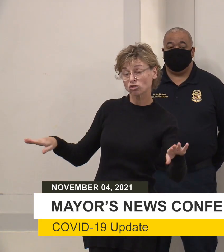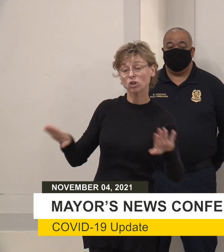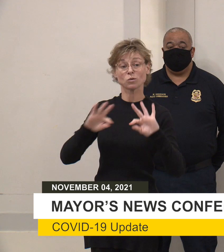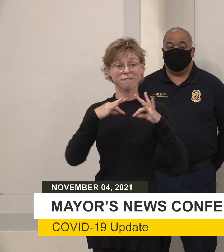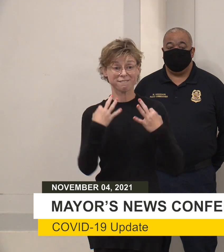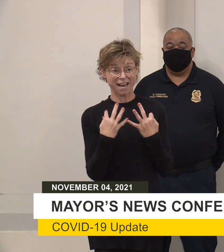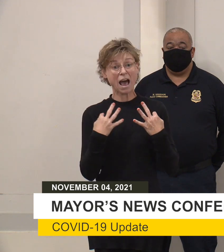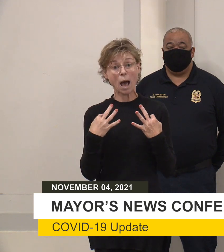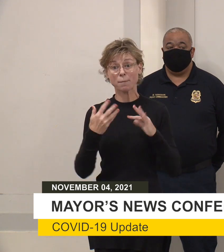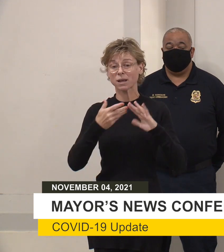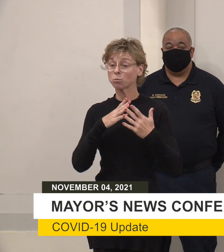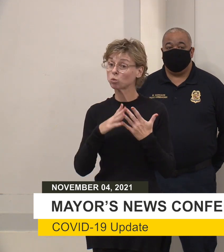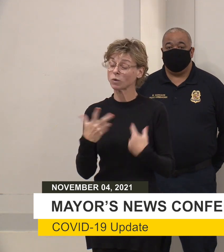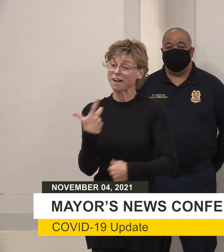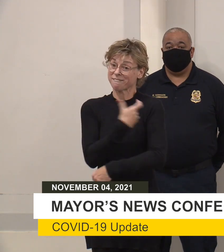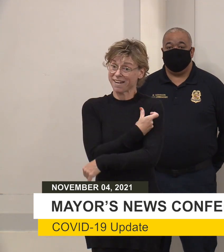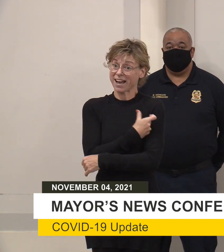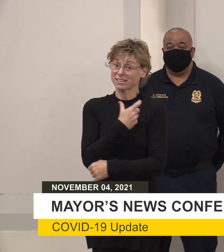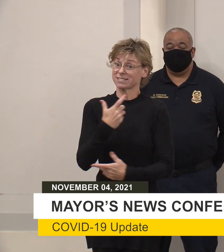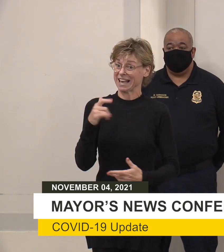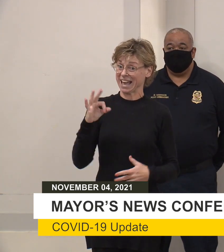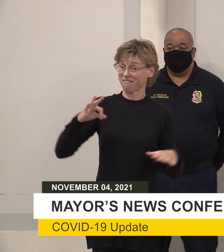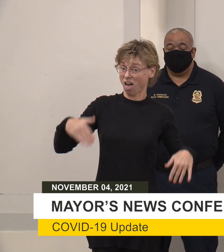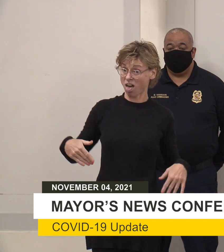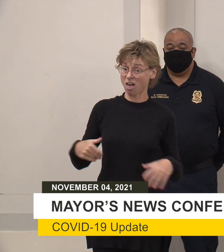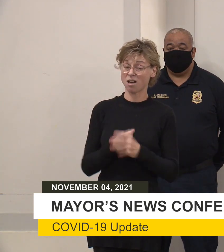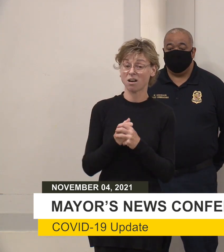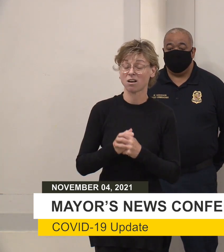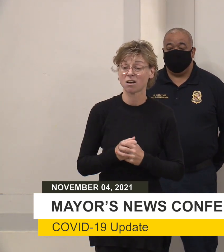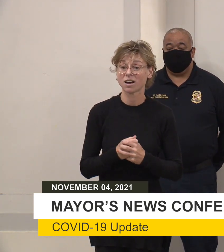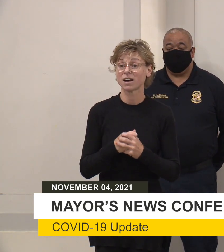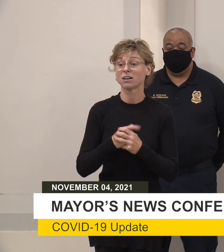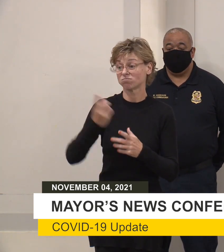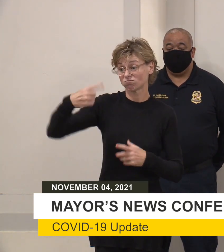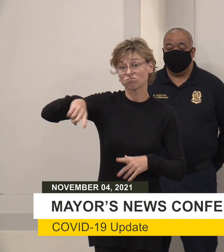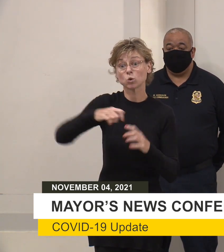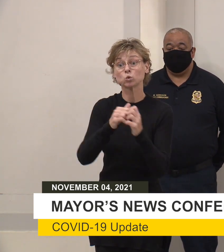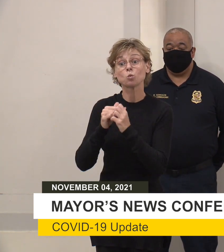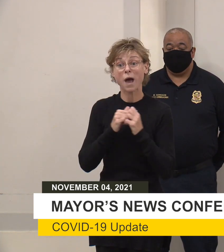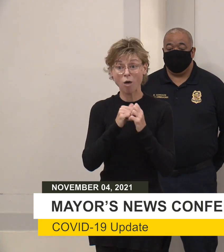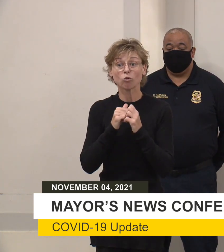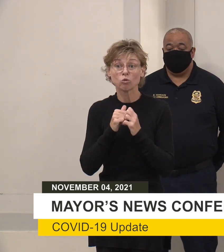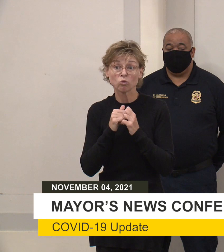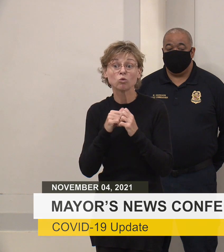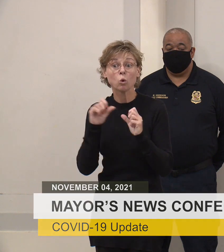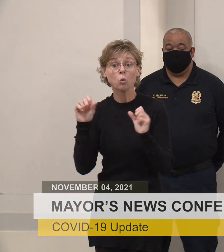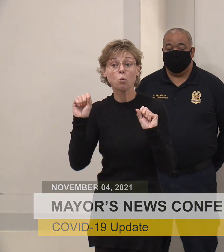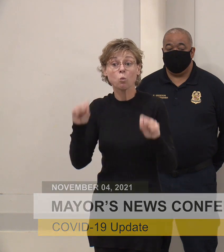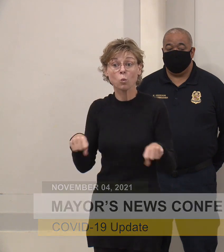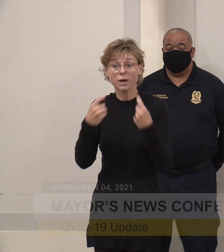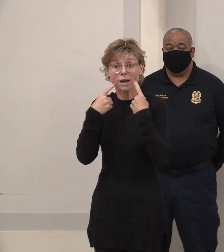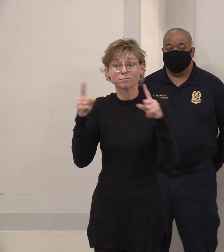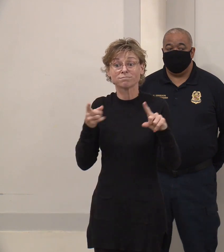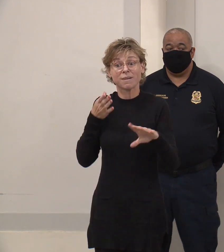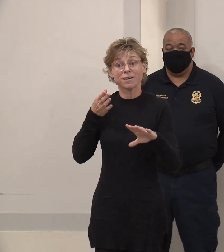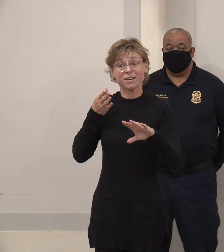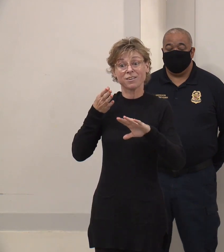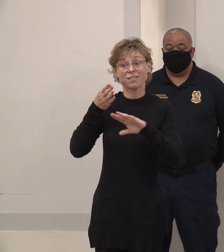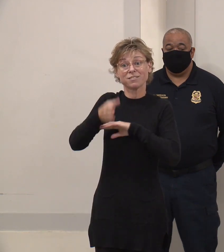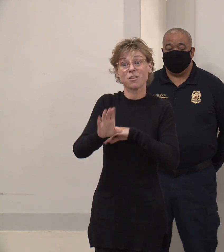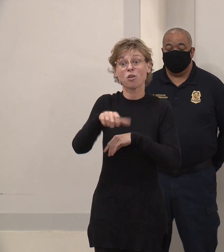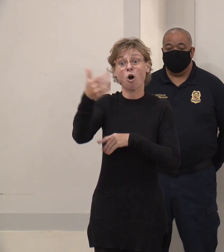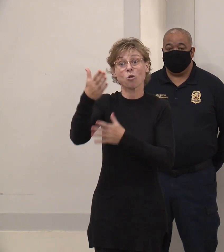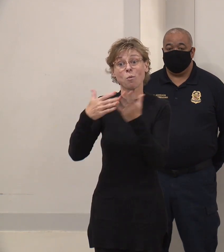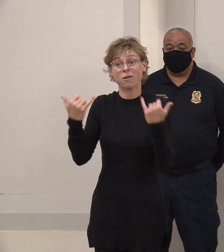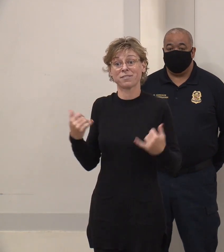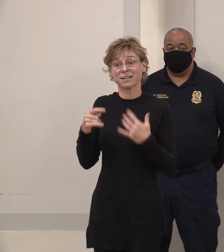Get vaccinated if you have not been vaccinated. Together, we can make it to the other end of this tunnel. I'll now turn